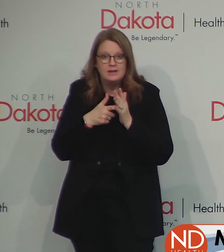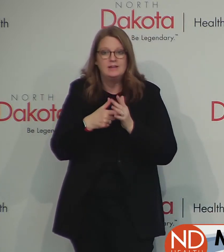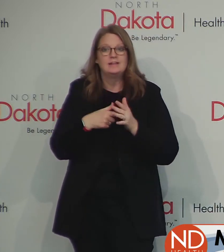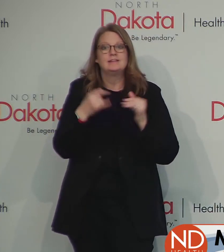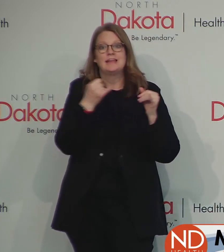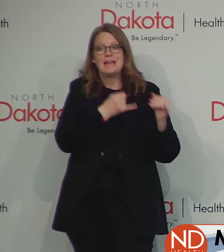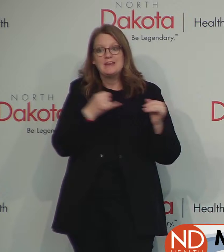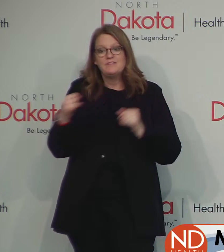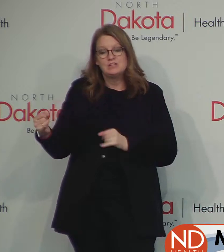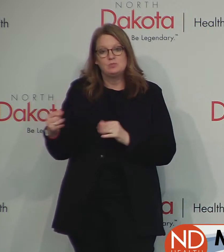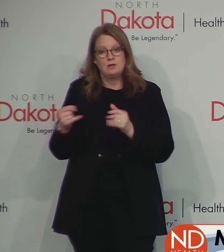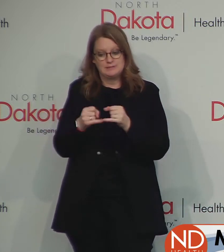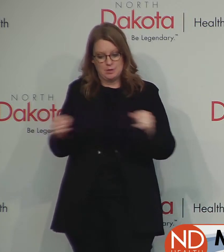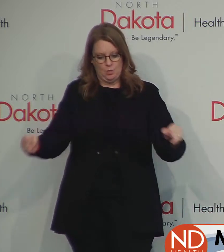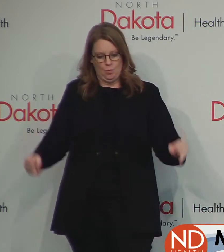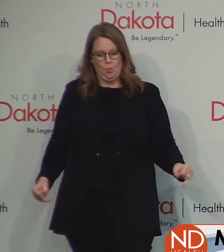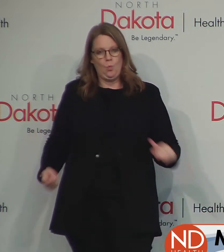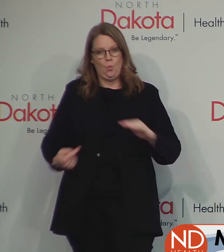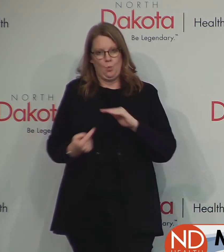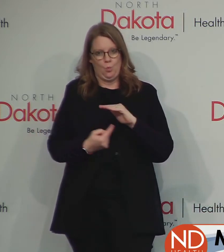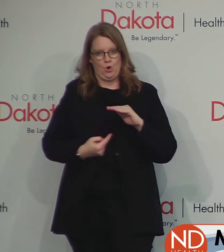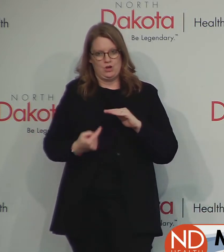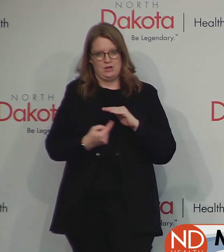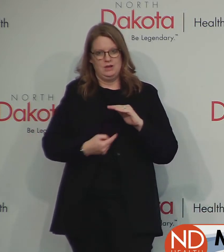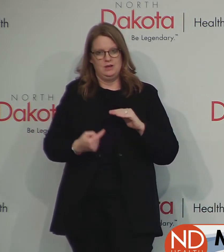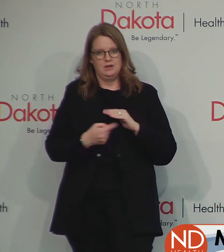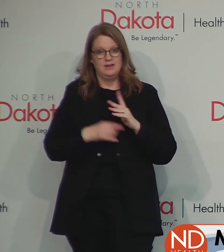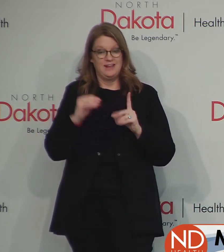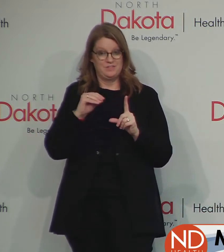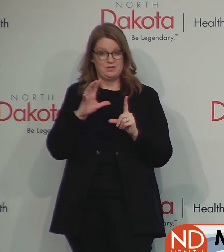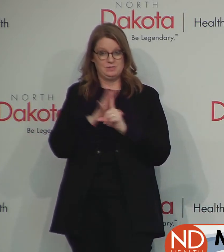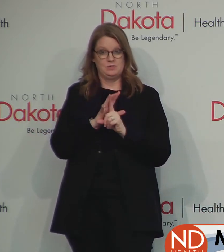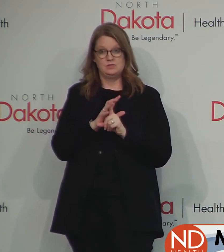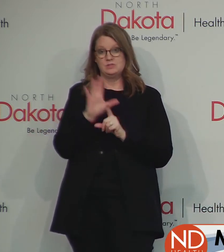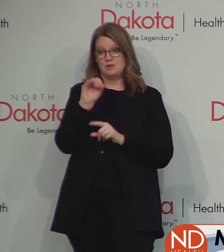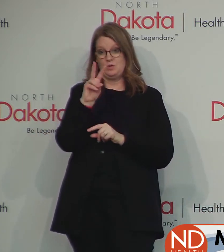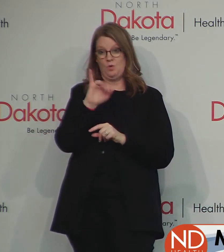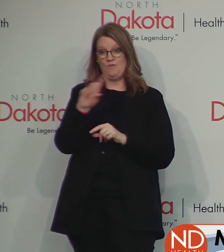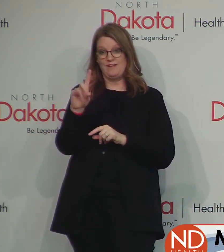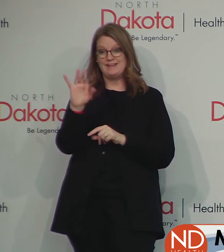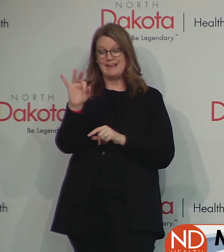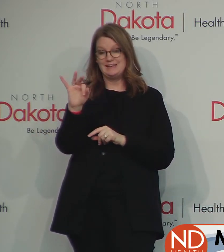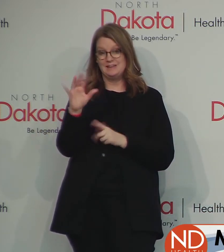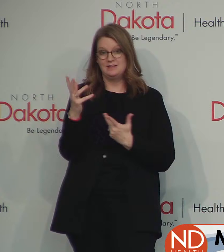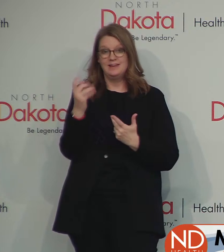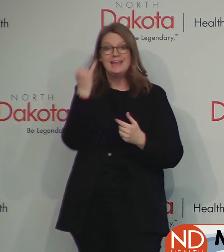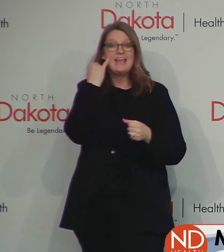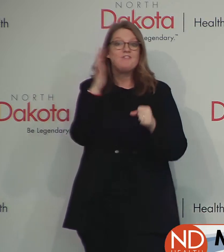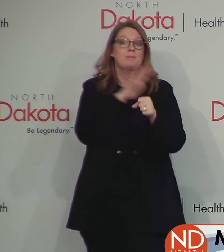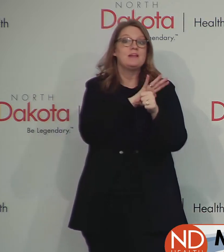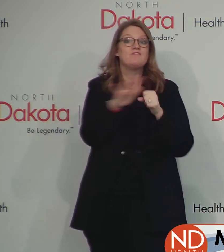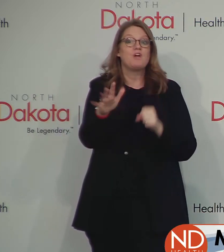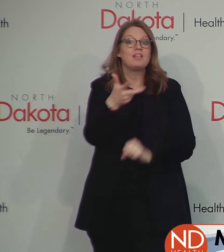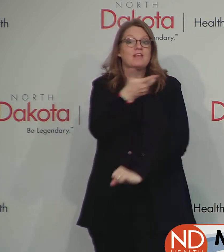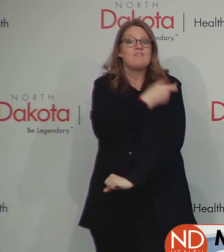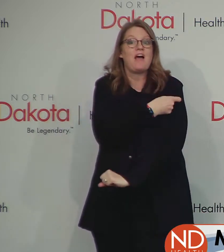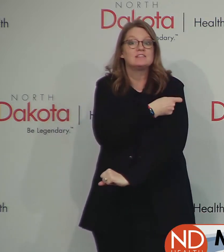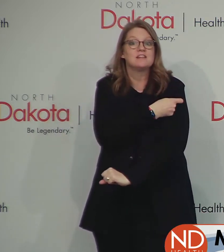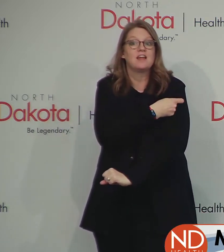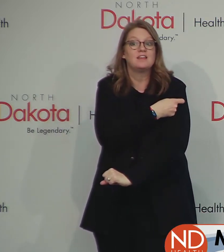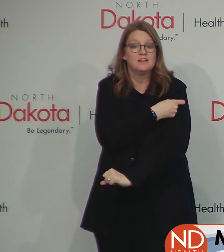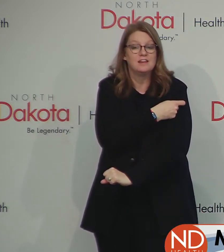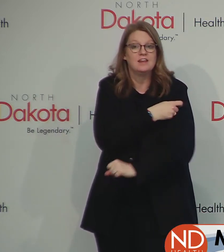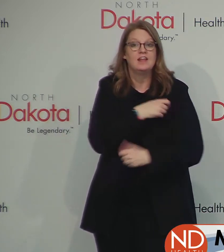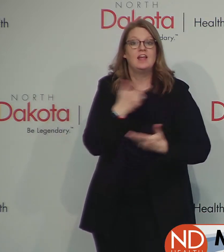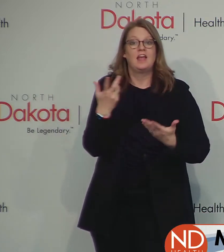individuals quarantine after exposure to COVID-19 if they've been fully vaccinated and it's